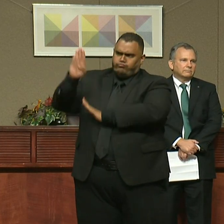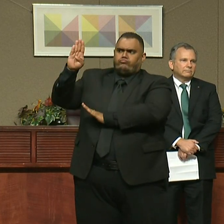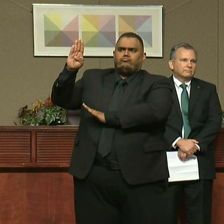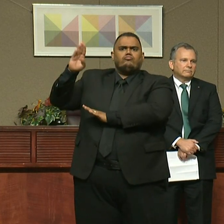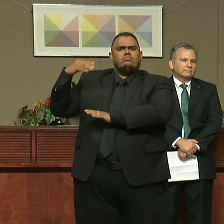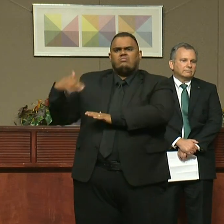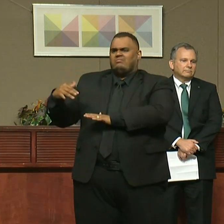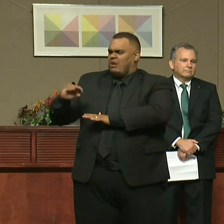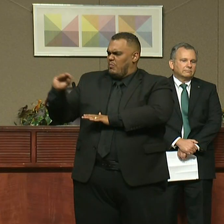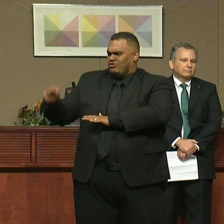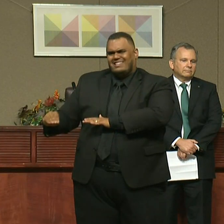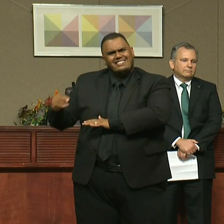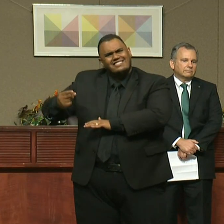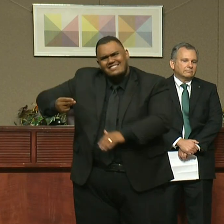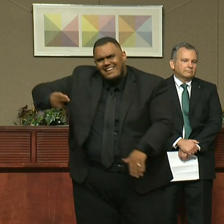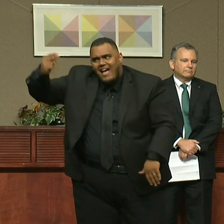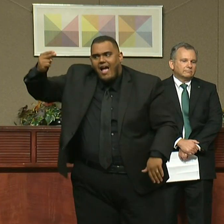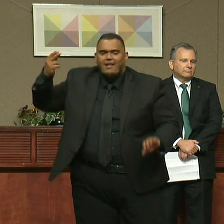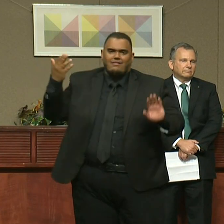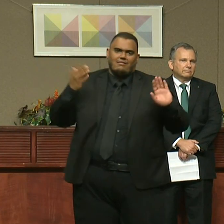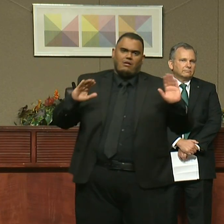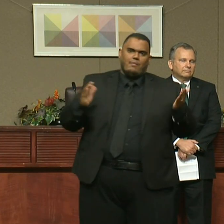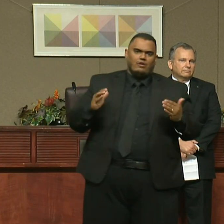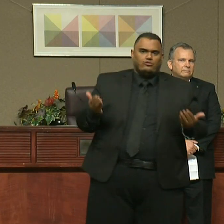here within Orange County.